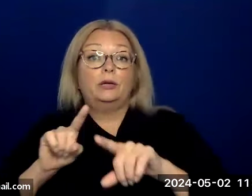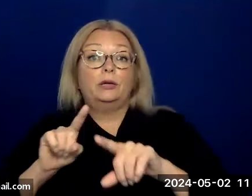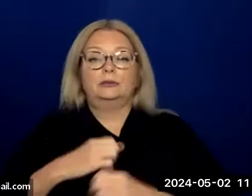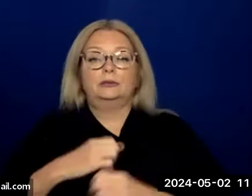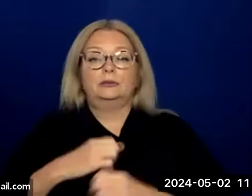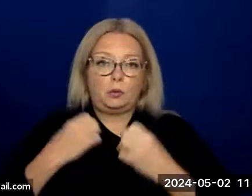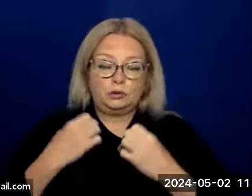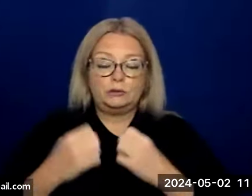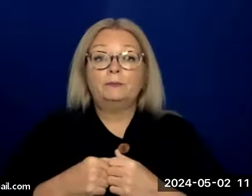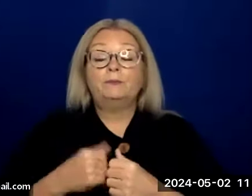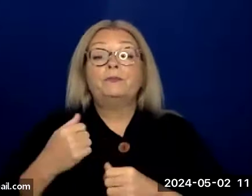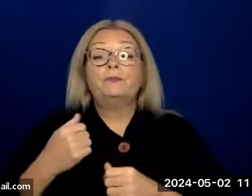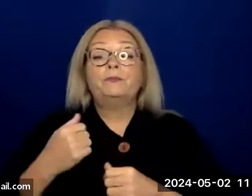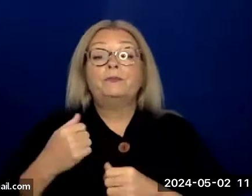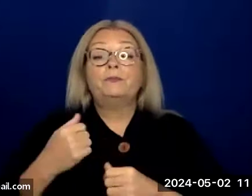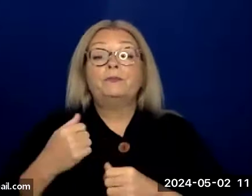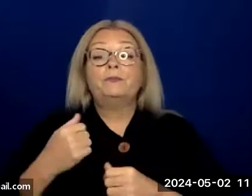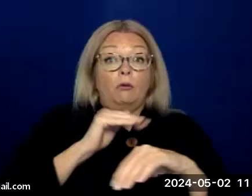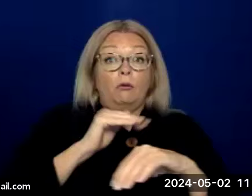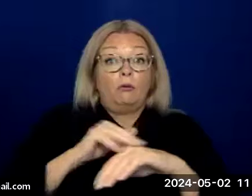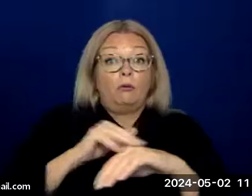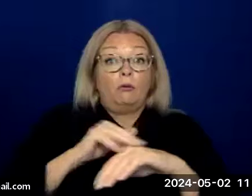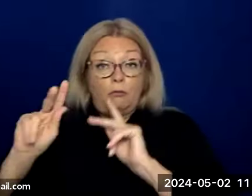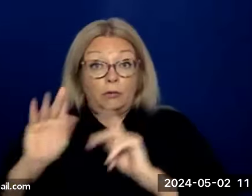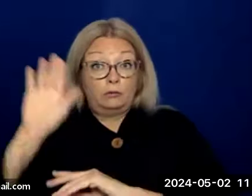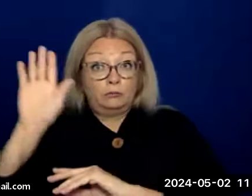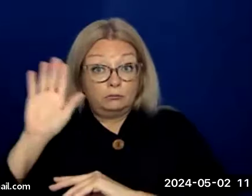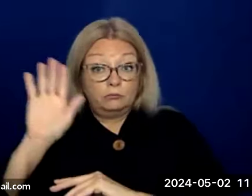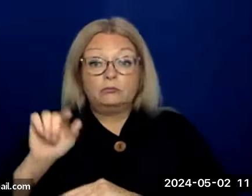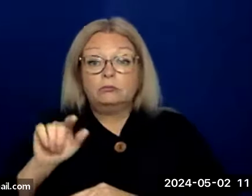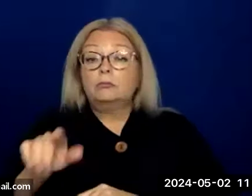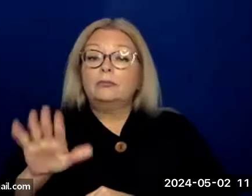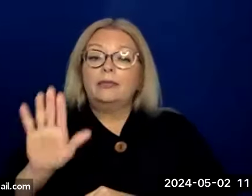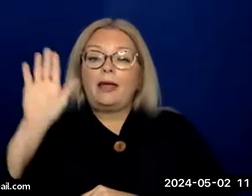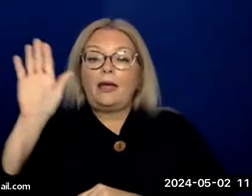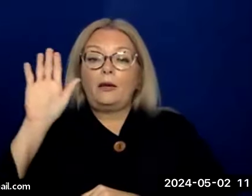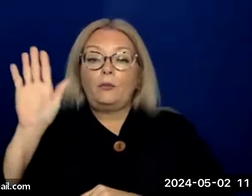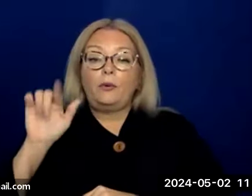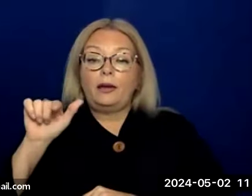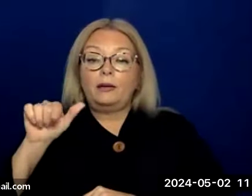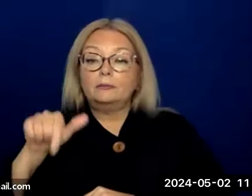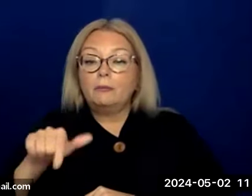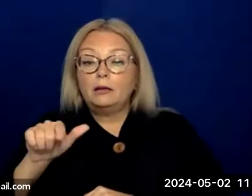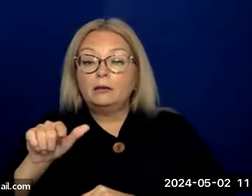folks to raise their hand, you will find the hand raise button in the reactions menu.